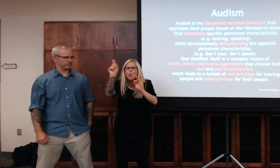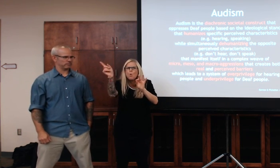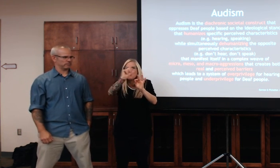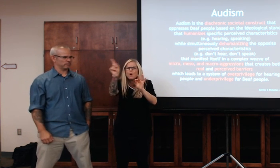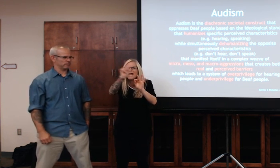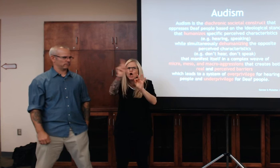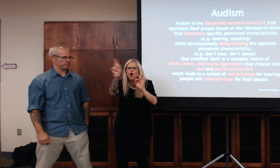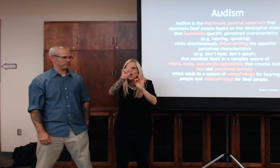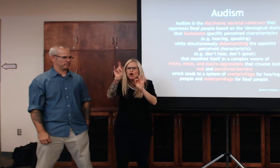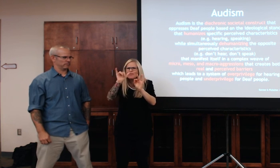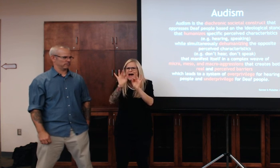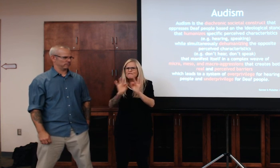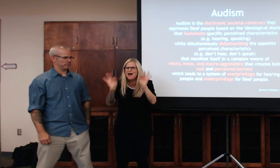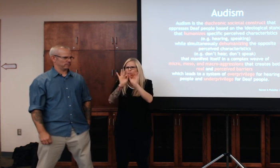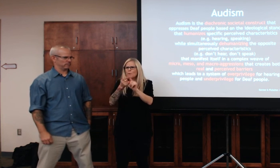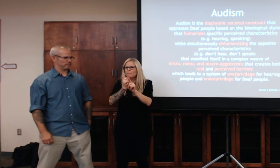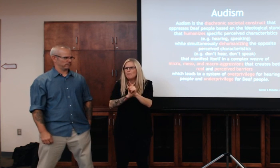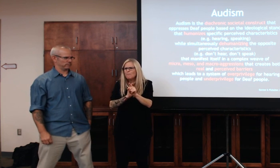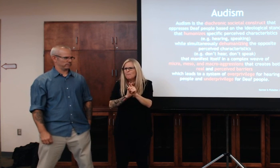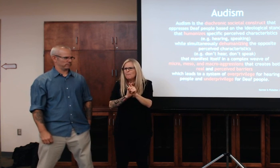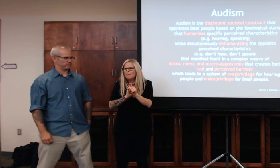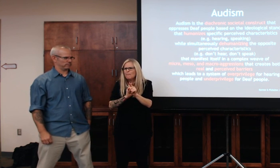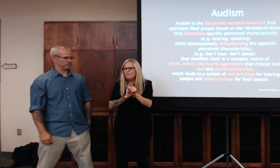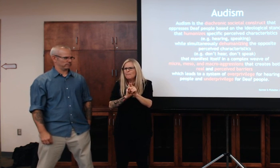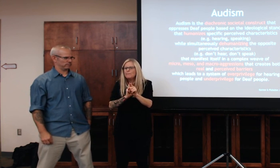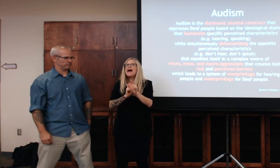ear. Now, where did that value come from?